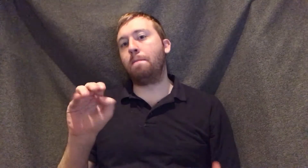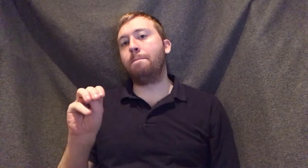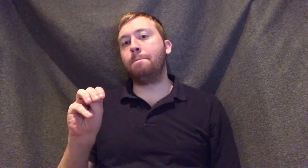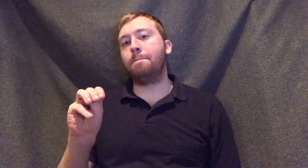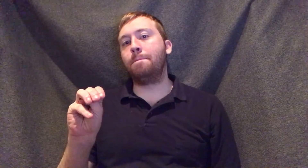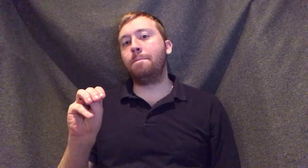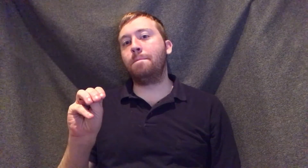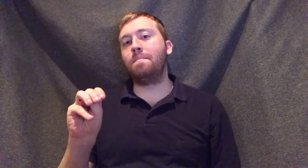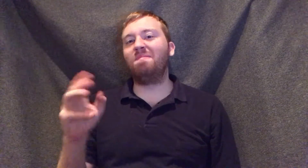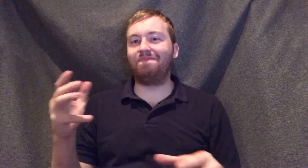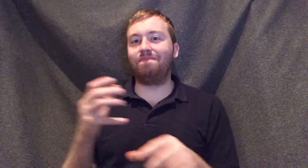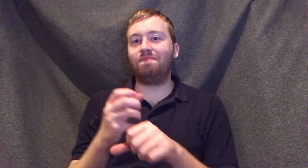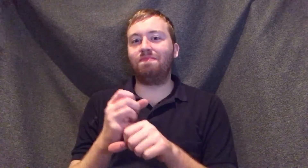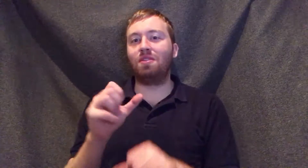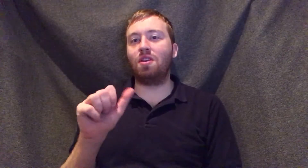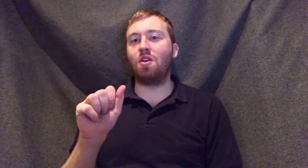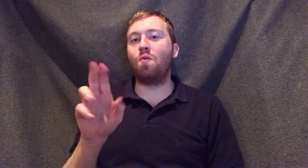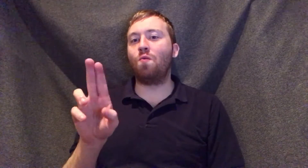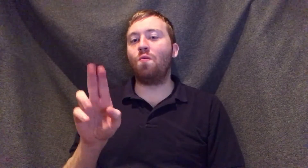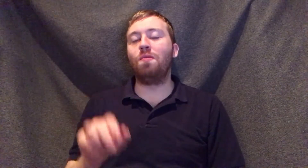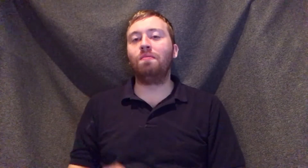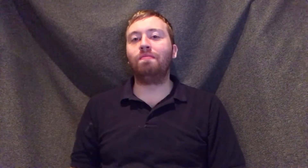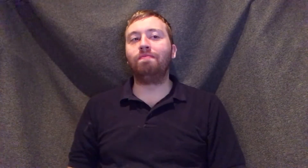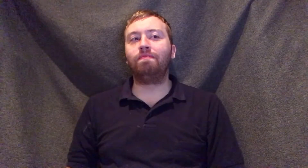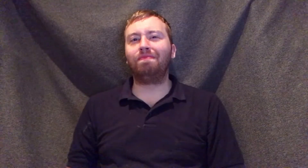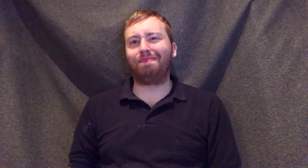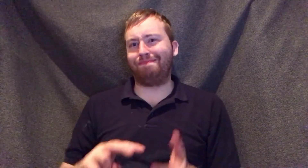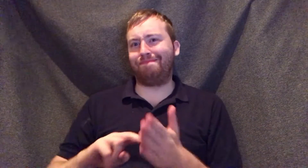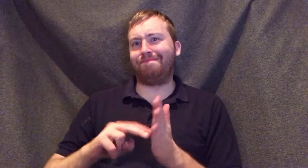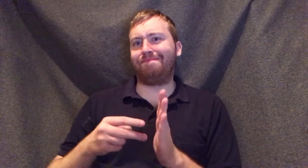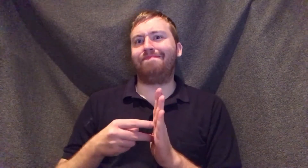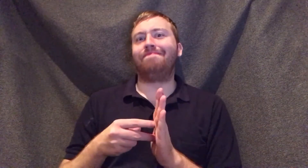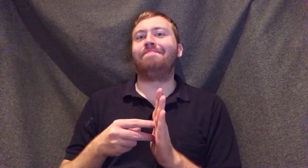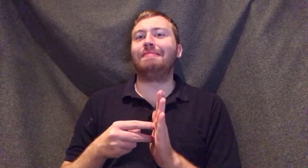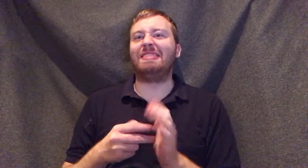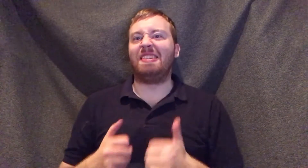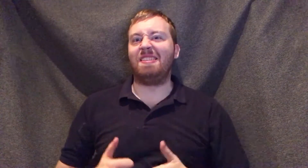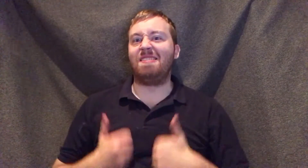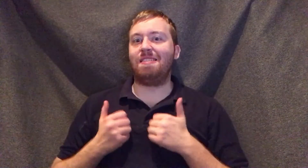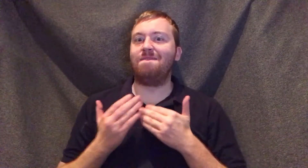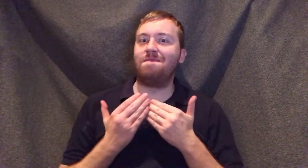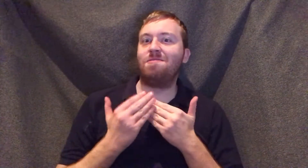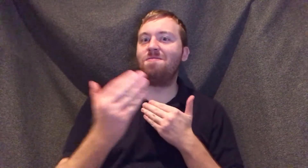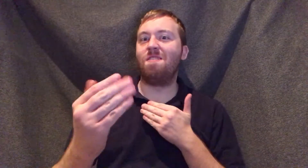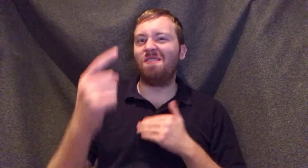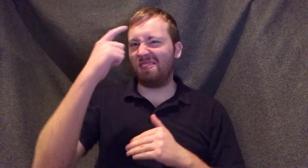Autism is a lifelong developmental condition that affects the way a person communicates, interacts and processes information.